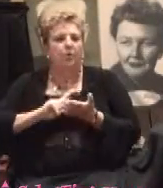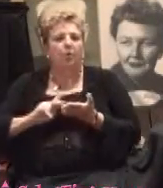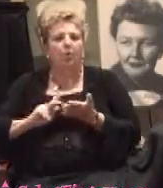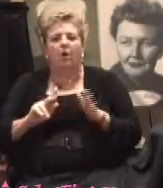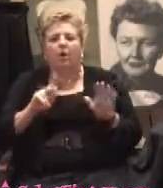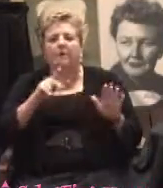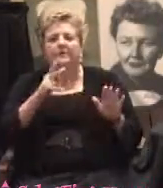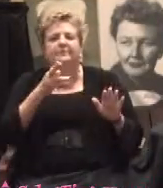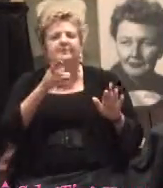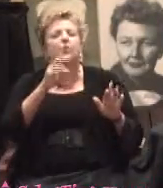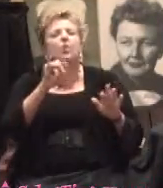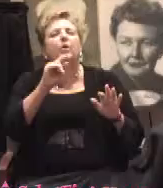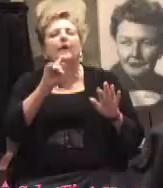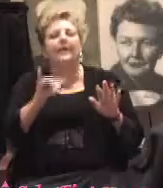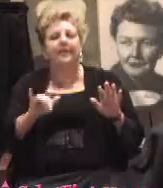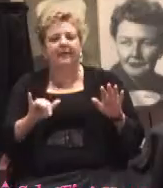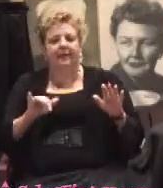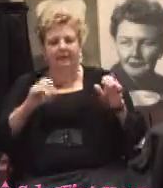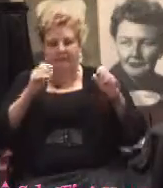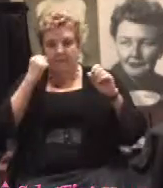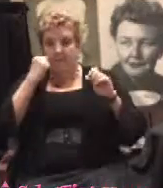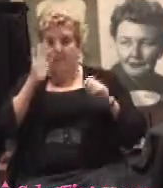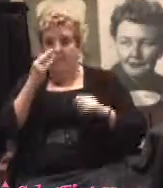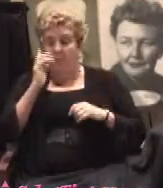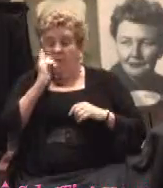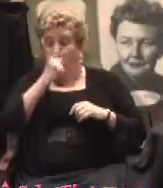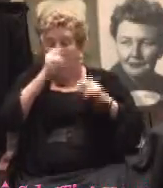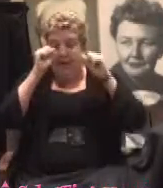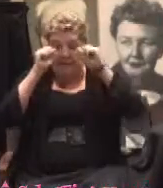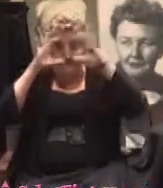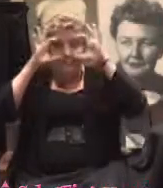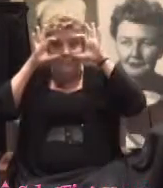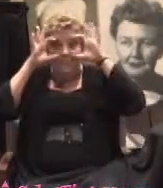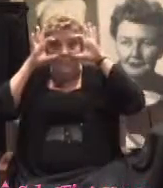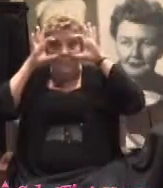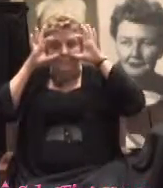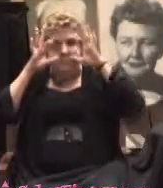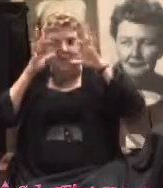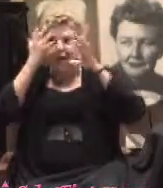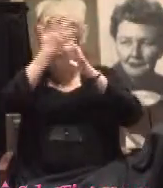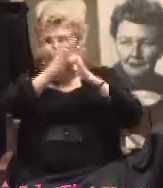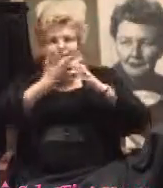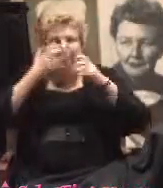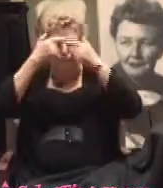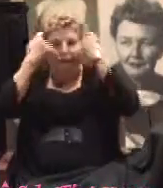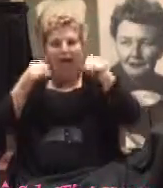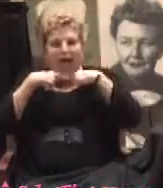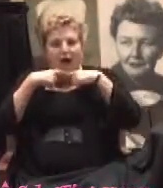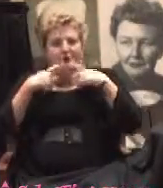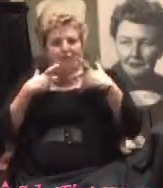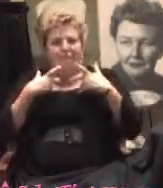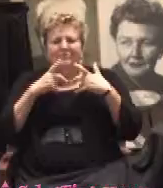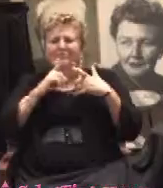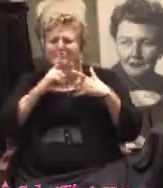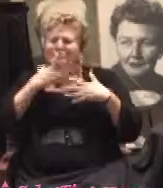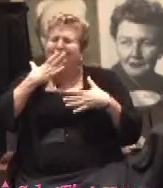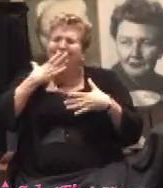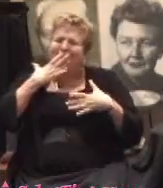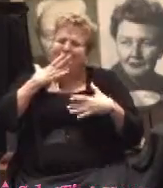purity. She's big blue eyes. She just, her face was so round and pure. She's just